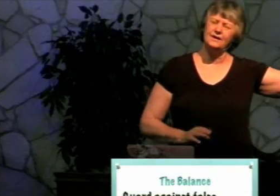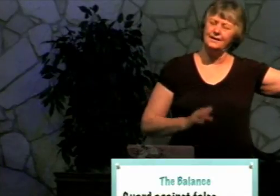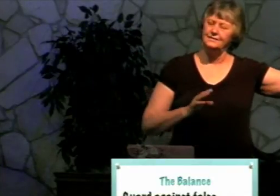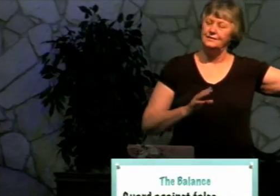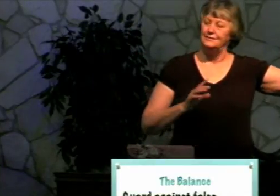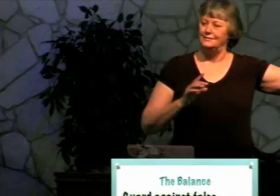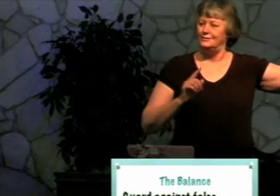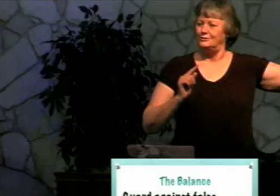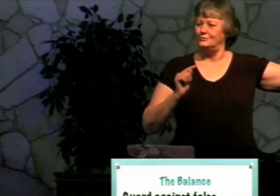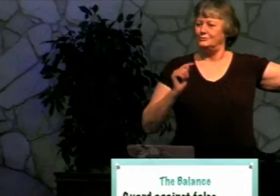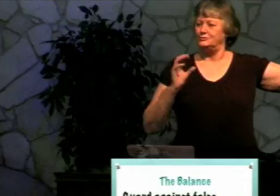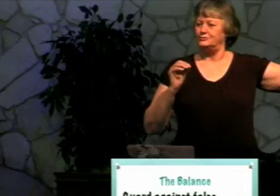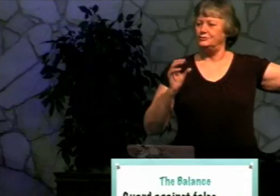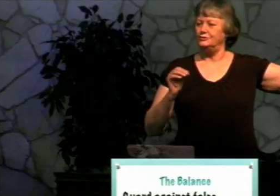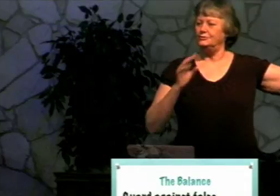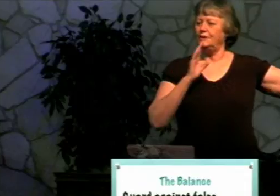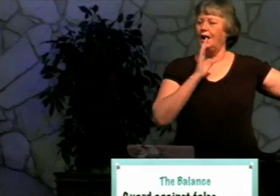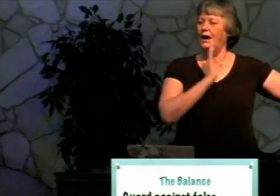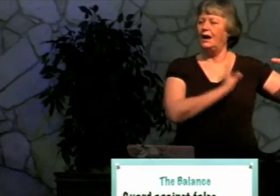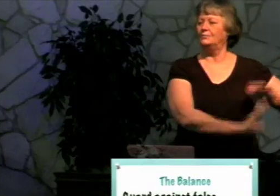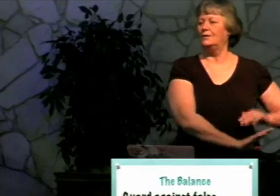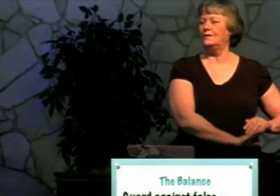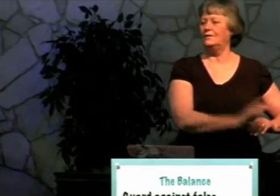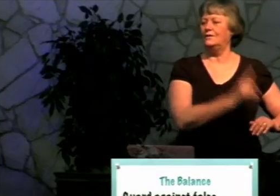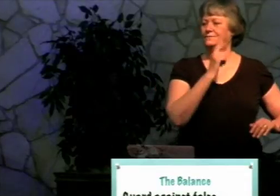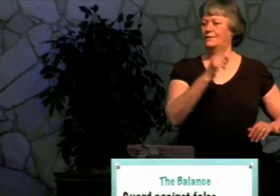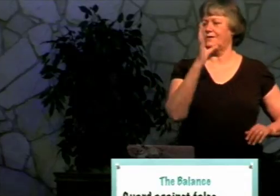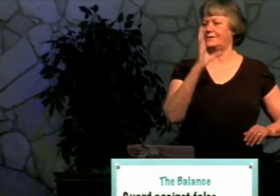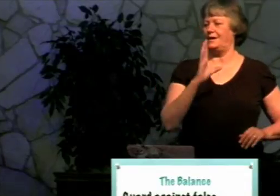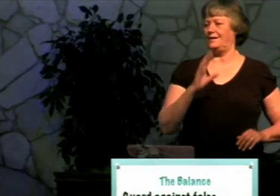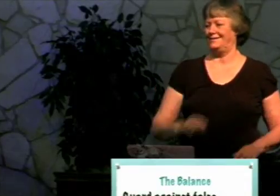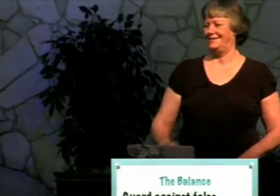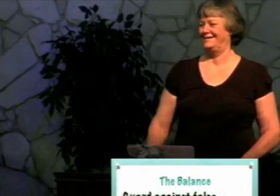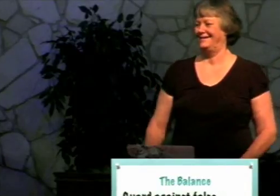way too humble for God.